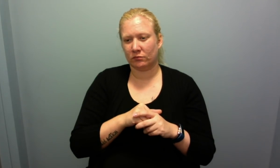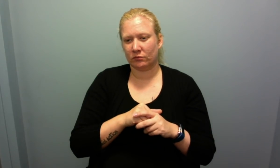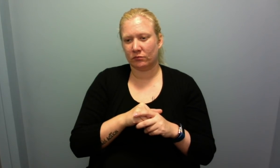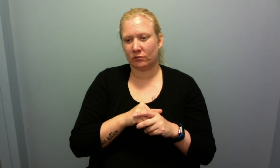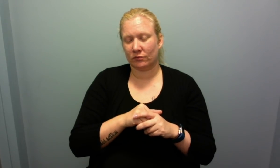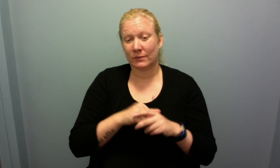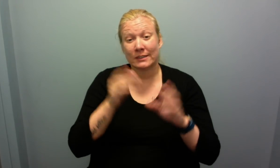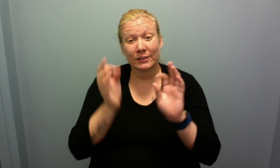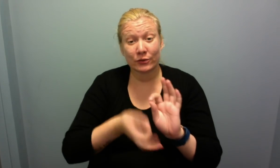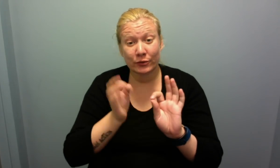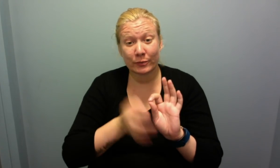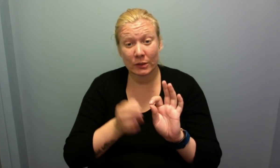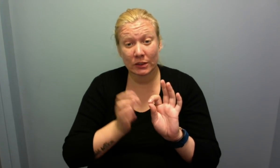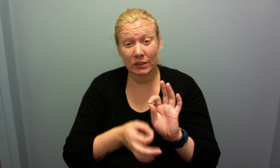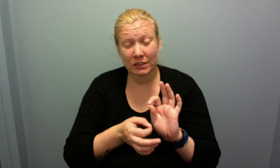discrimination against deaf people, it's just not respectful.